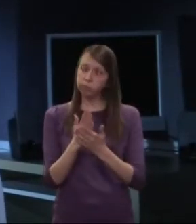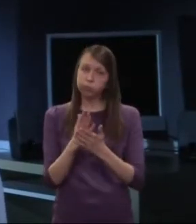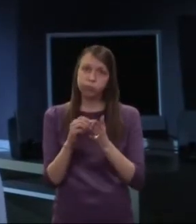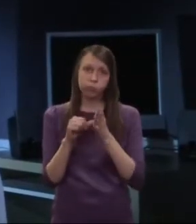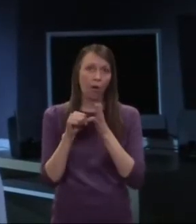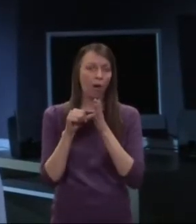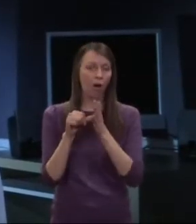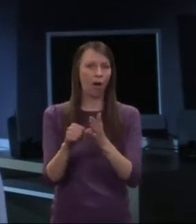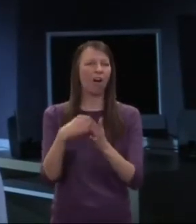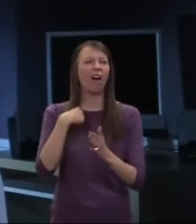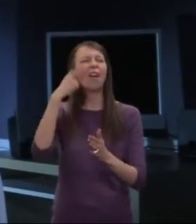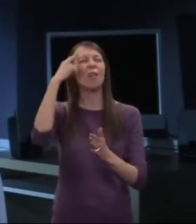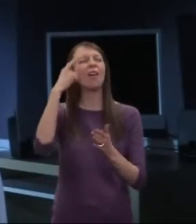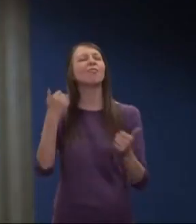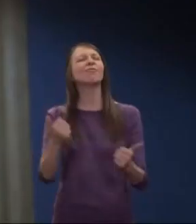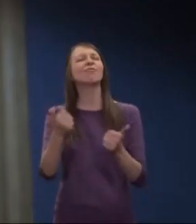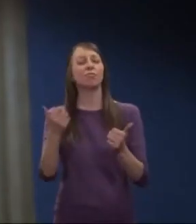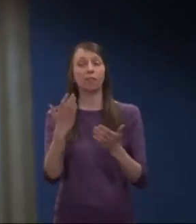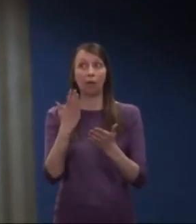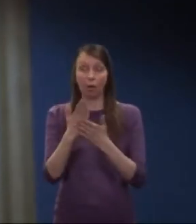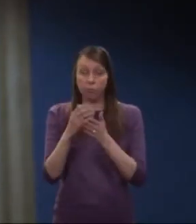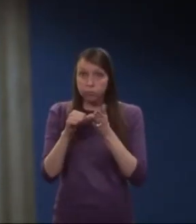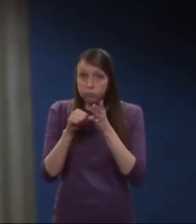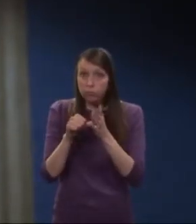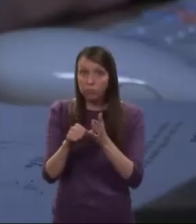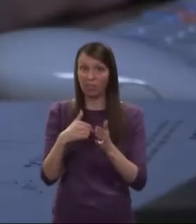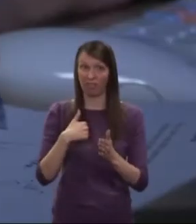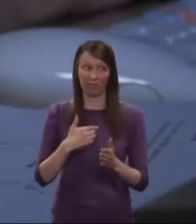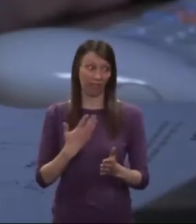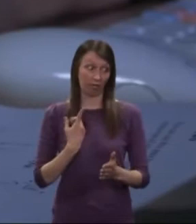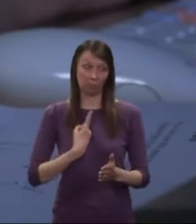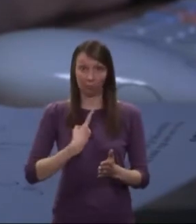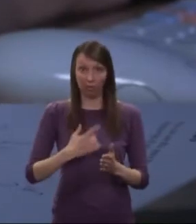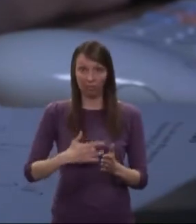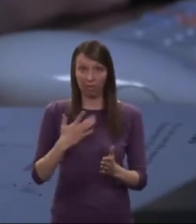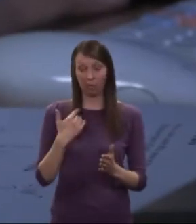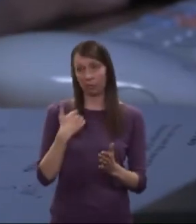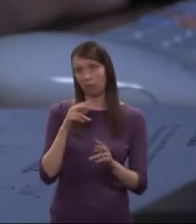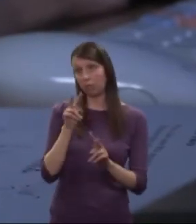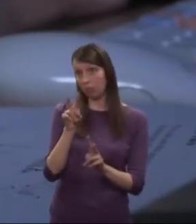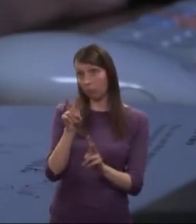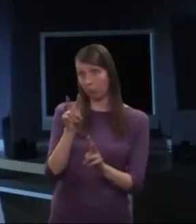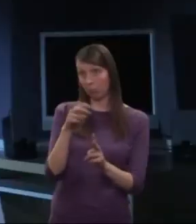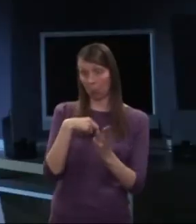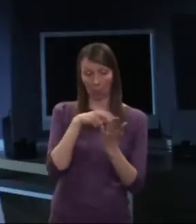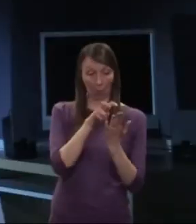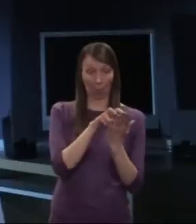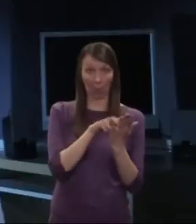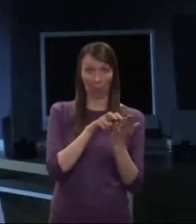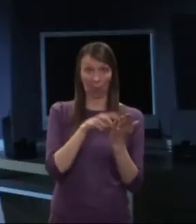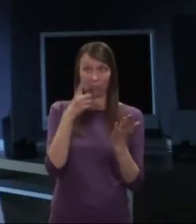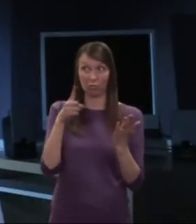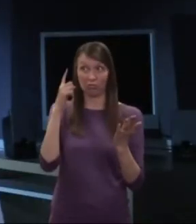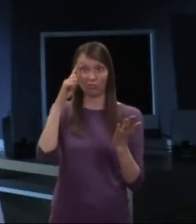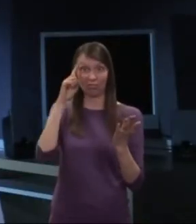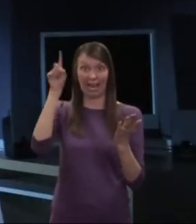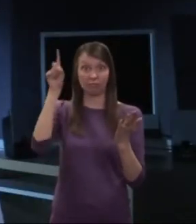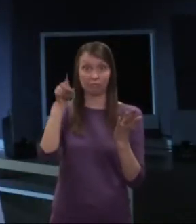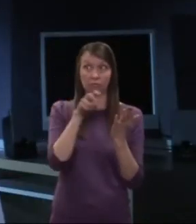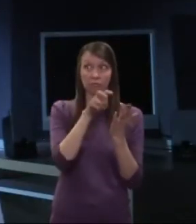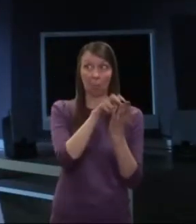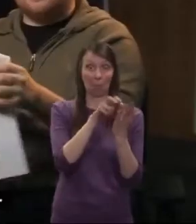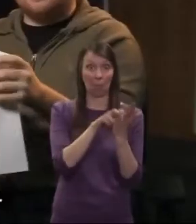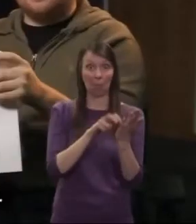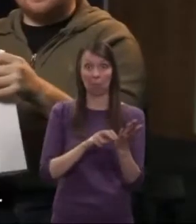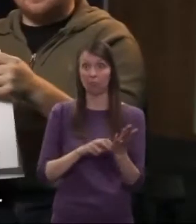more difficult than I thought. I did feel very much that I